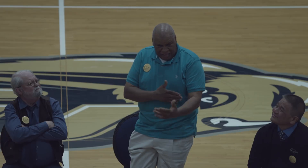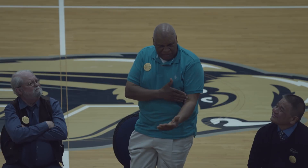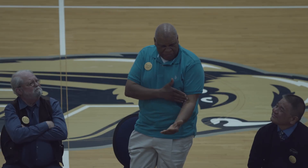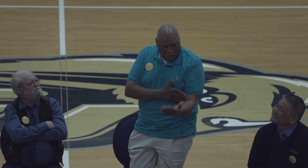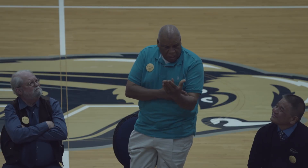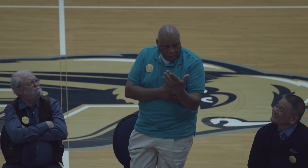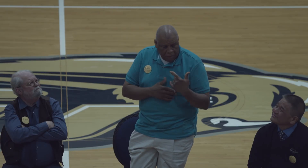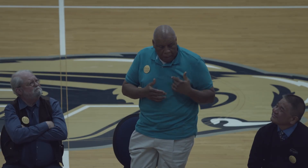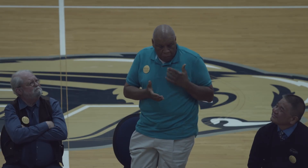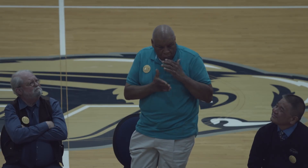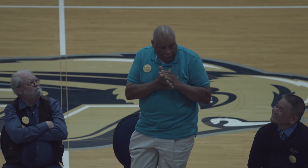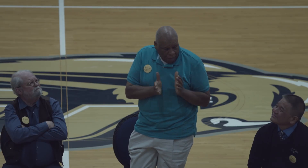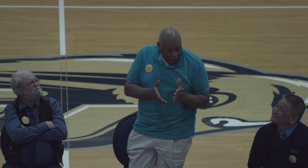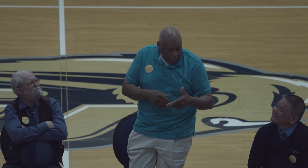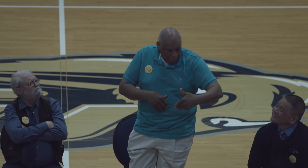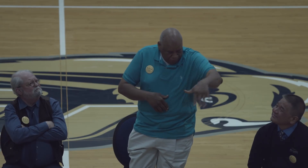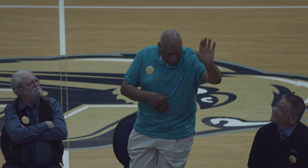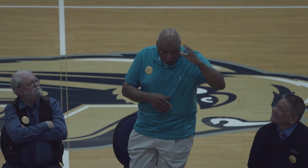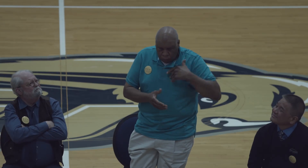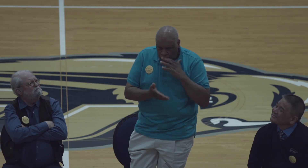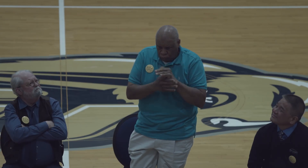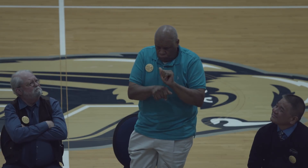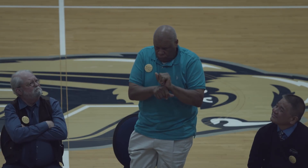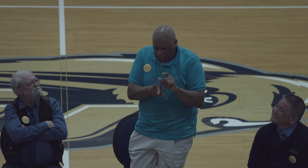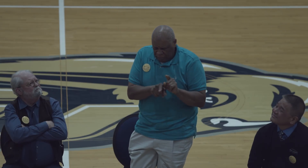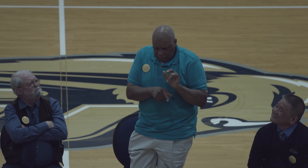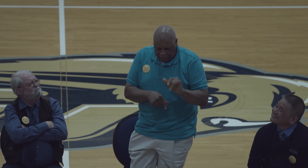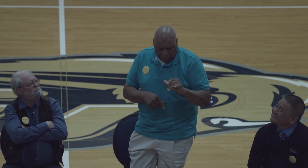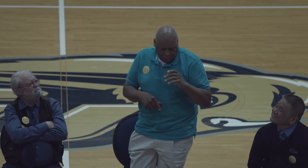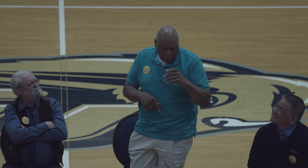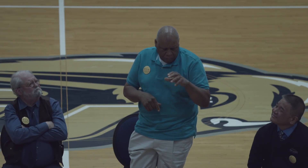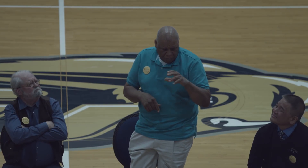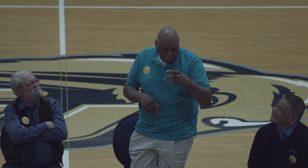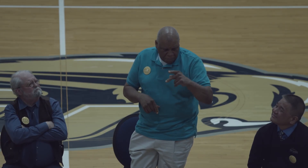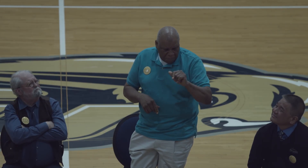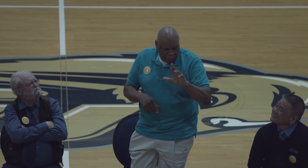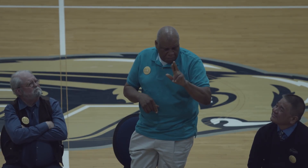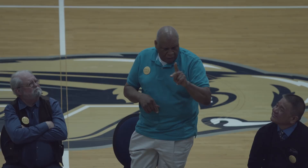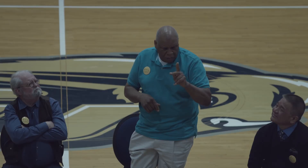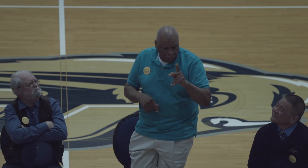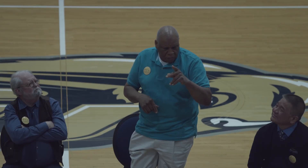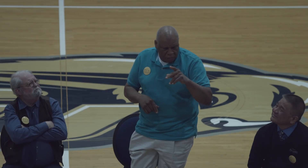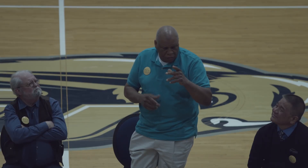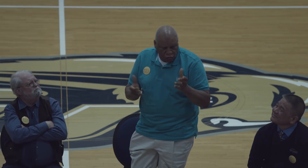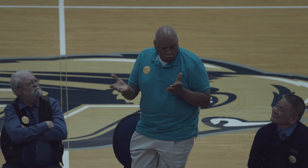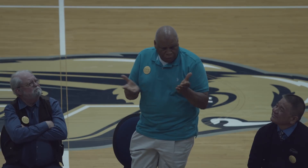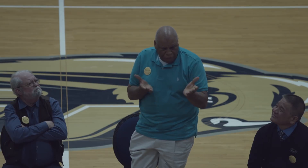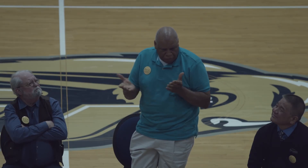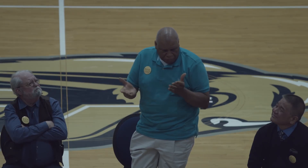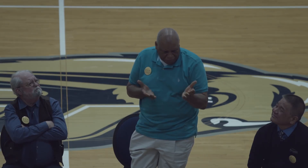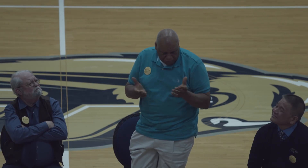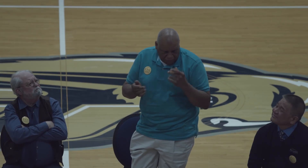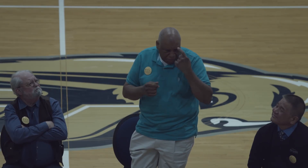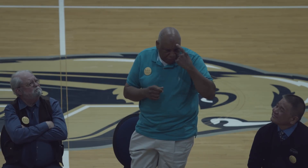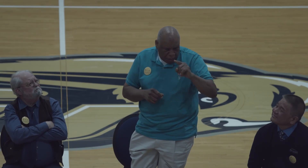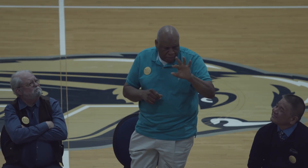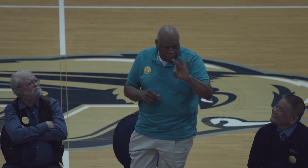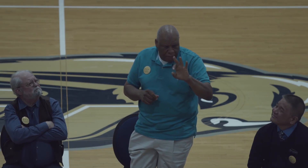but we knew there was something. So the next morning, my wife worked for the Park Services, and she went to